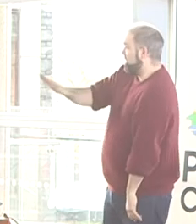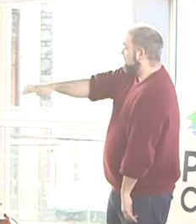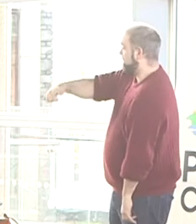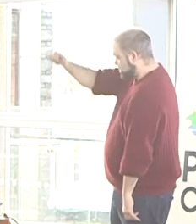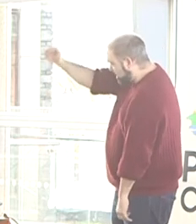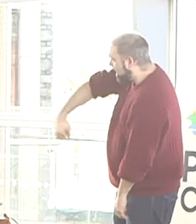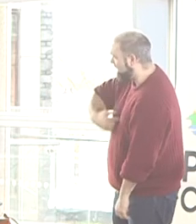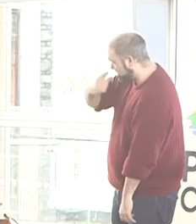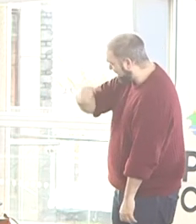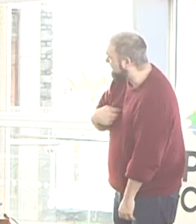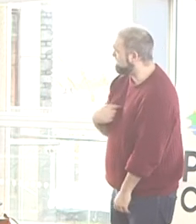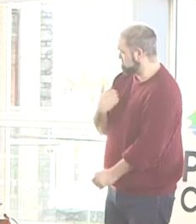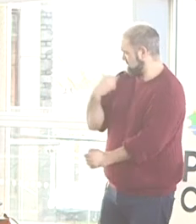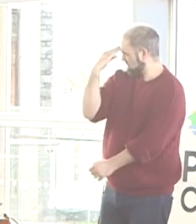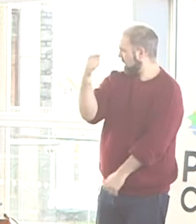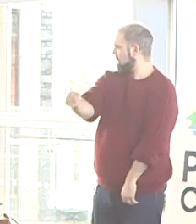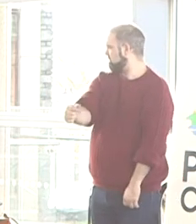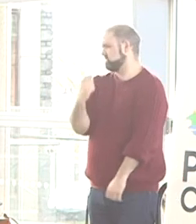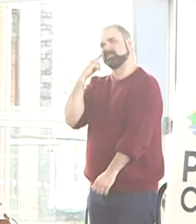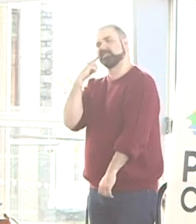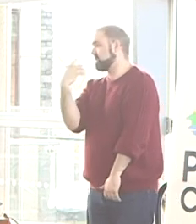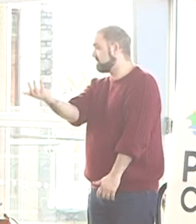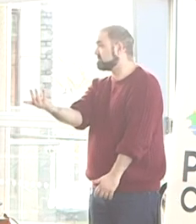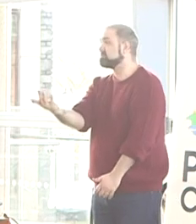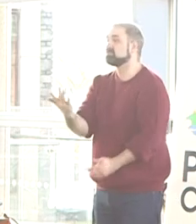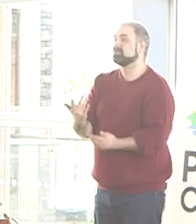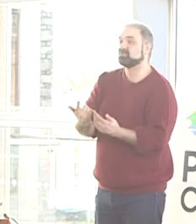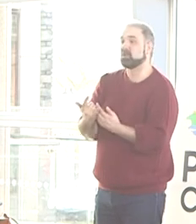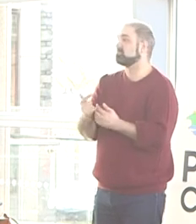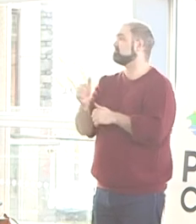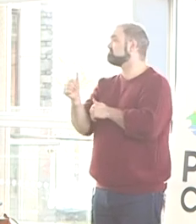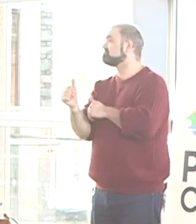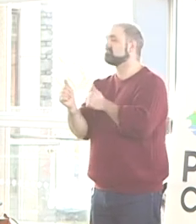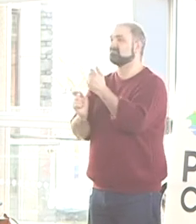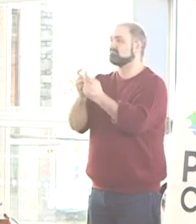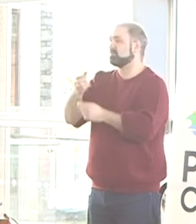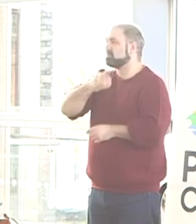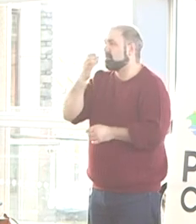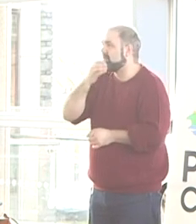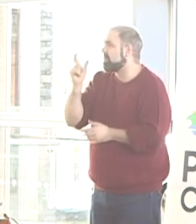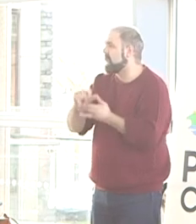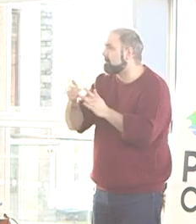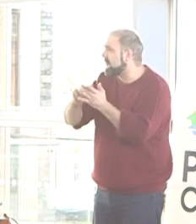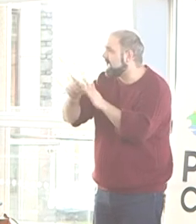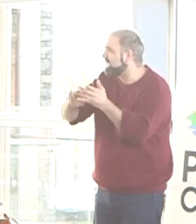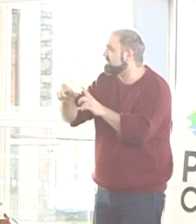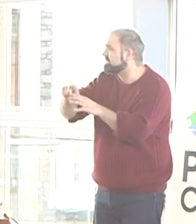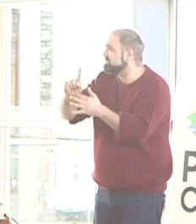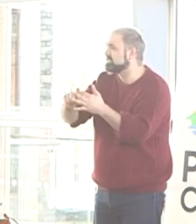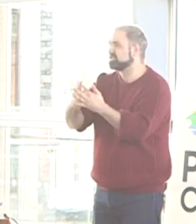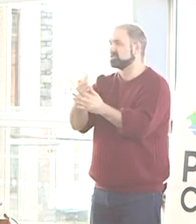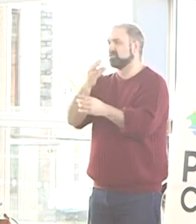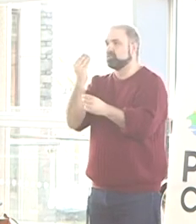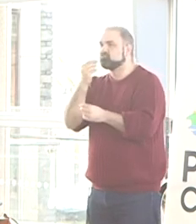get my mum to sign the papers. And in the upstairs bar of the Edward VI, after a few Cinzanos and lemonades, she